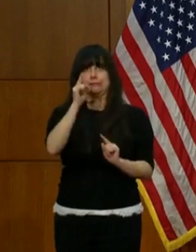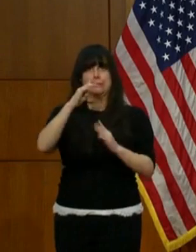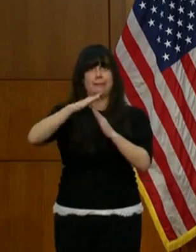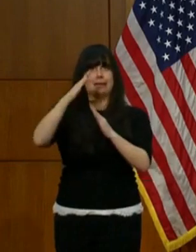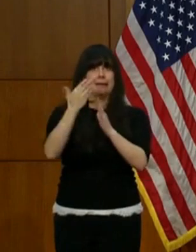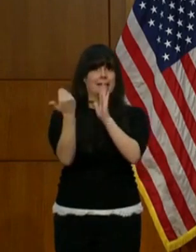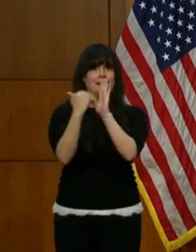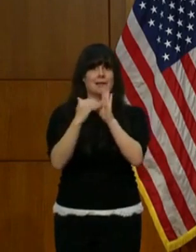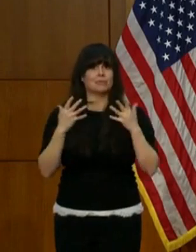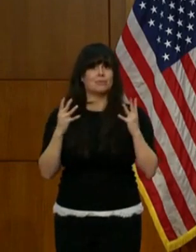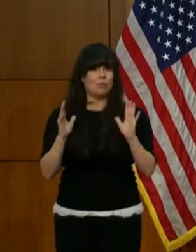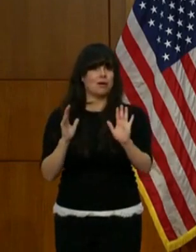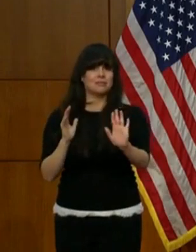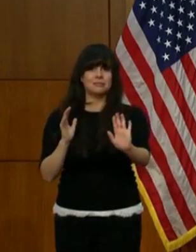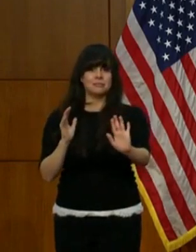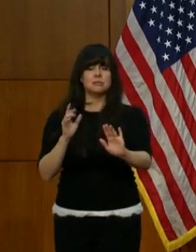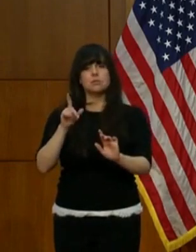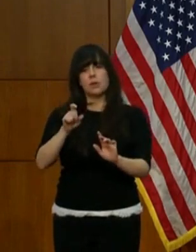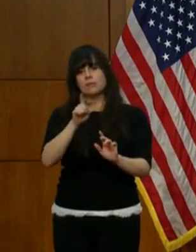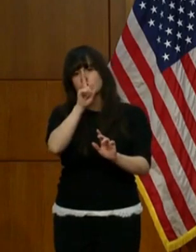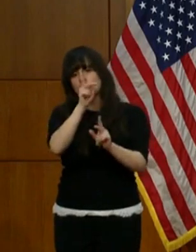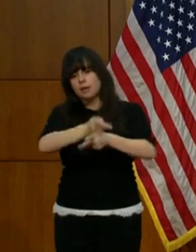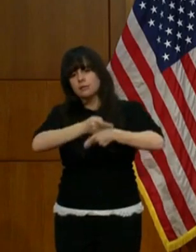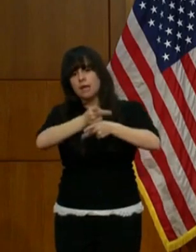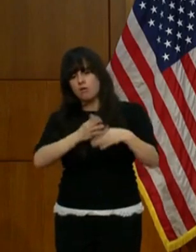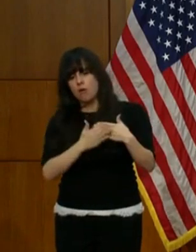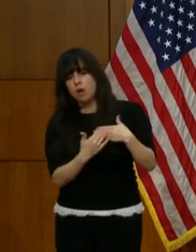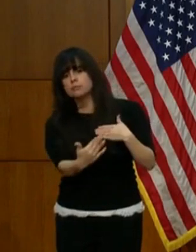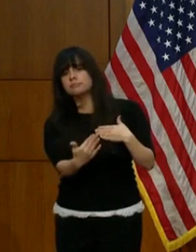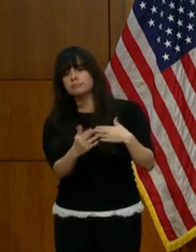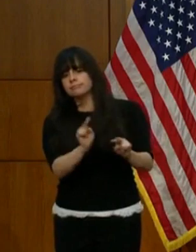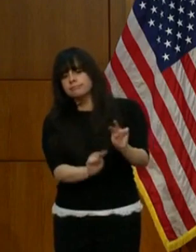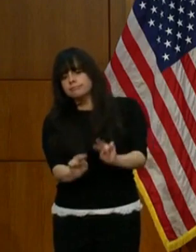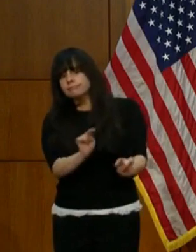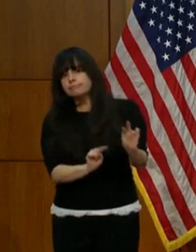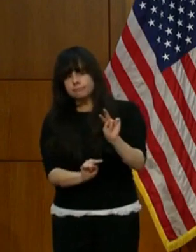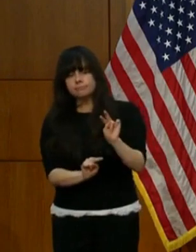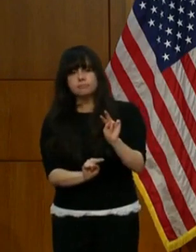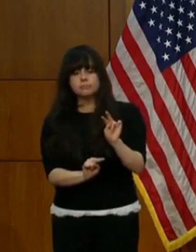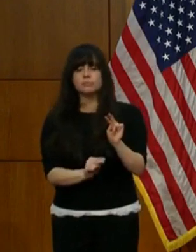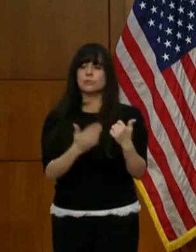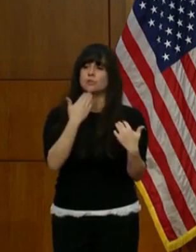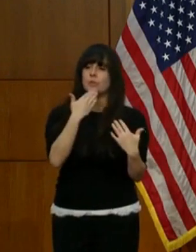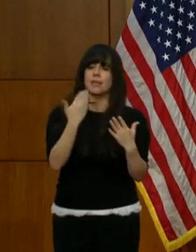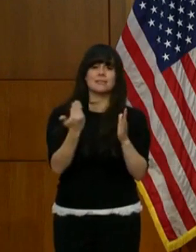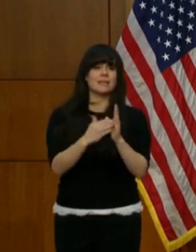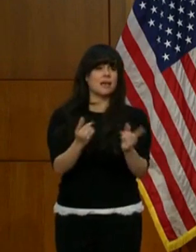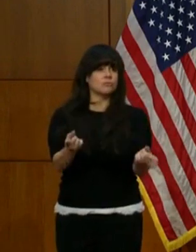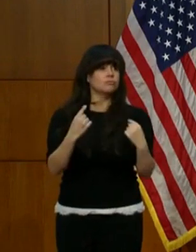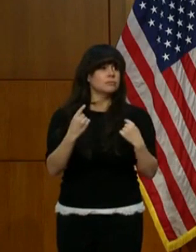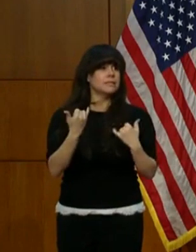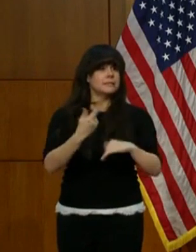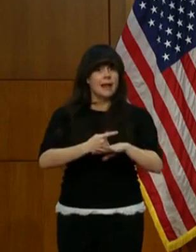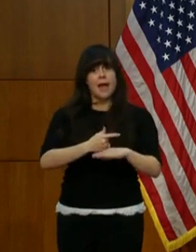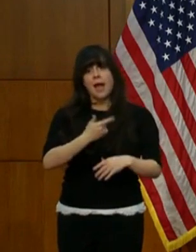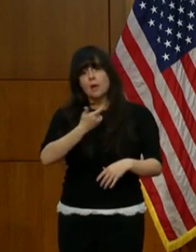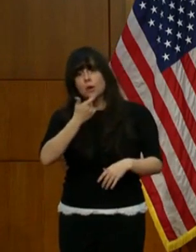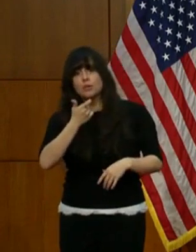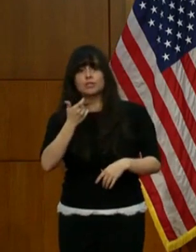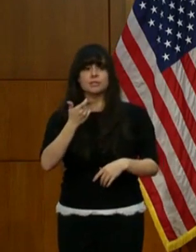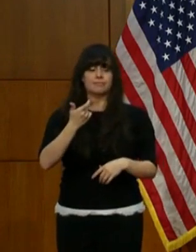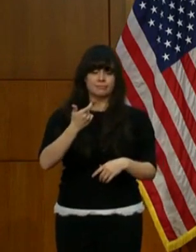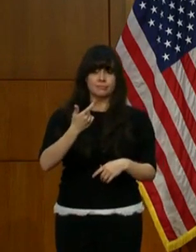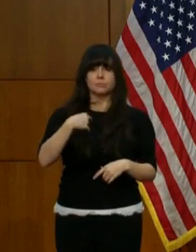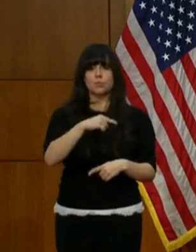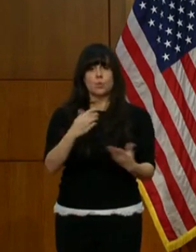as carefully as we can moving forward. So just again, thank you for being with us today. Again, we're here to